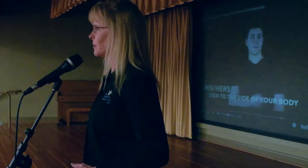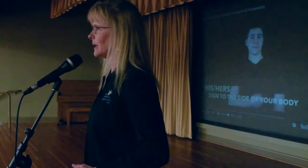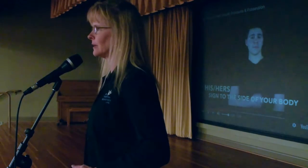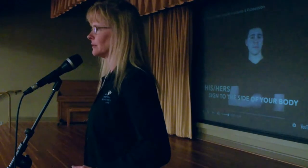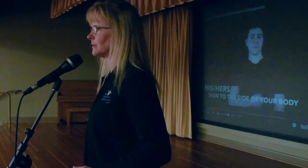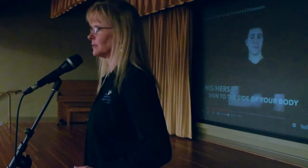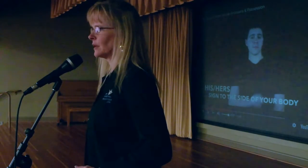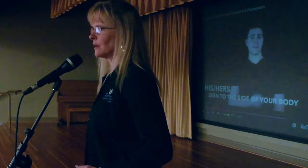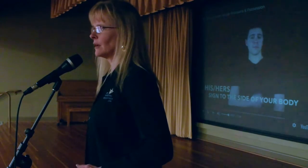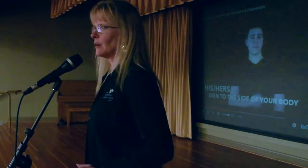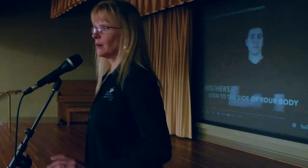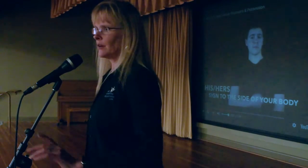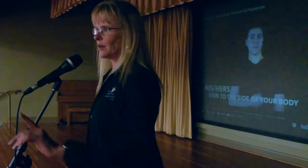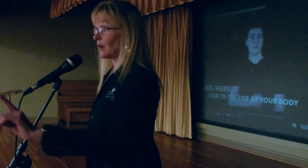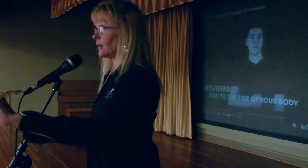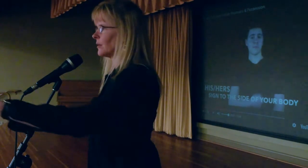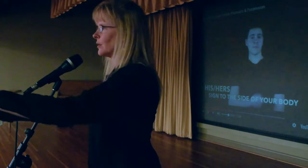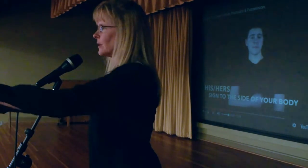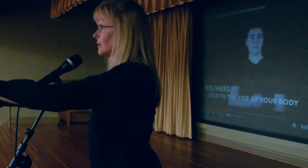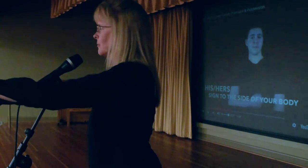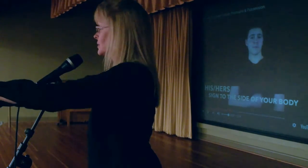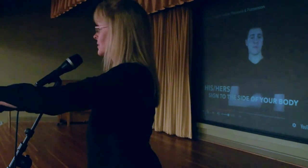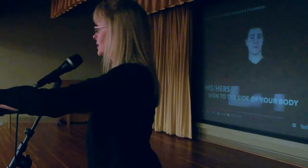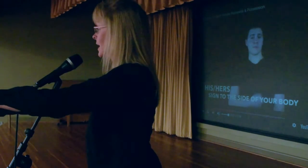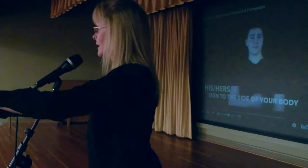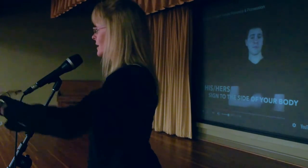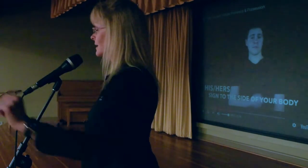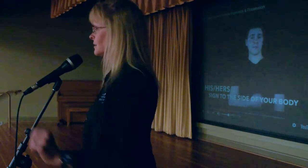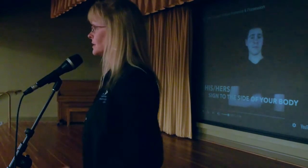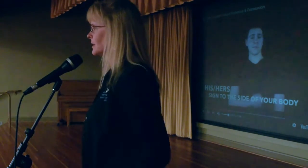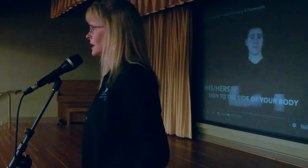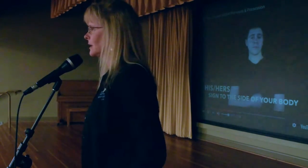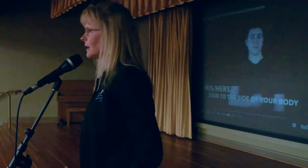everybody? Okay, good. Most of you got it. There's a key there.